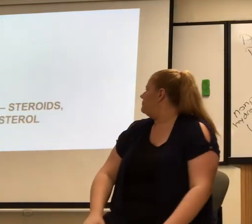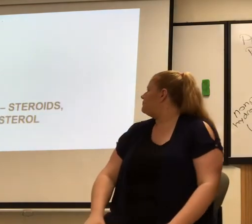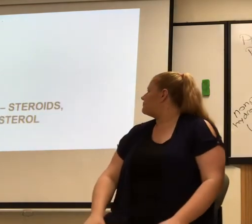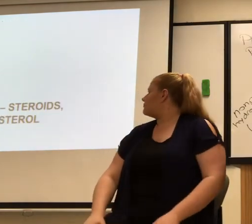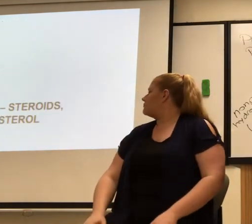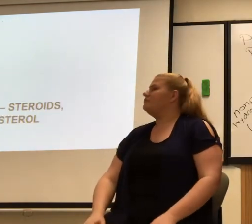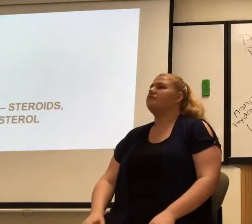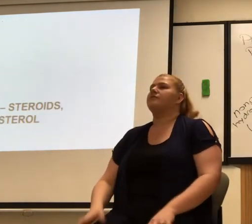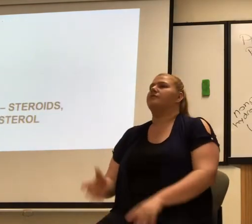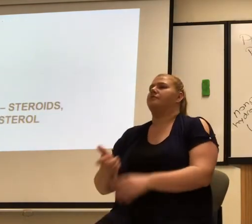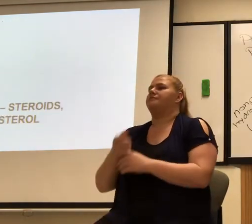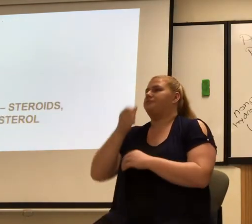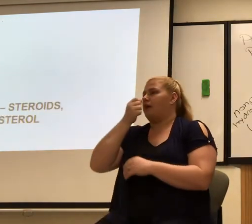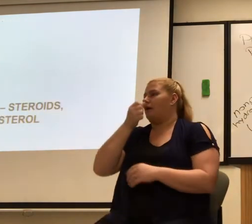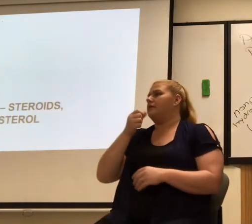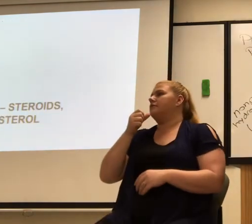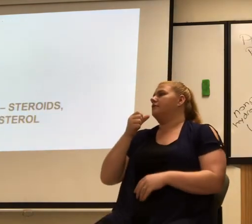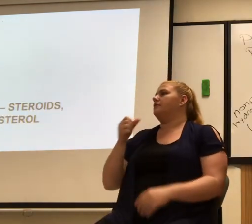about